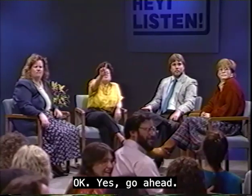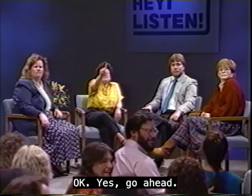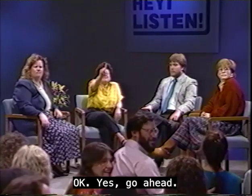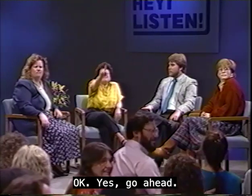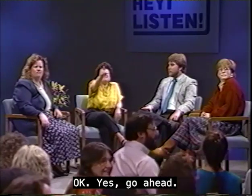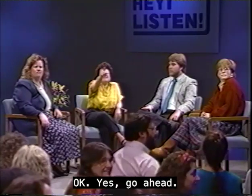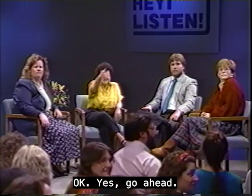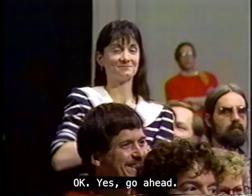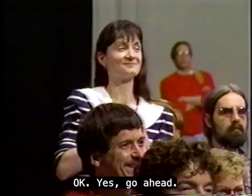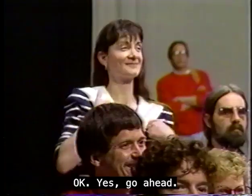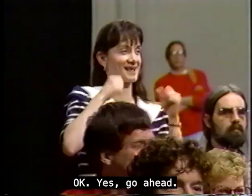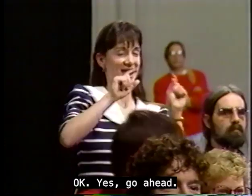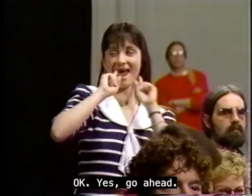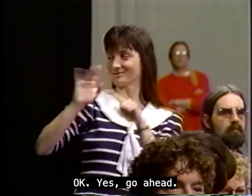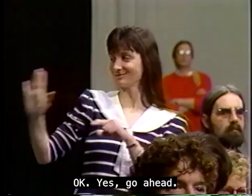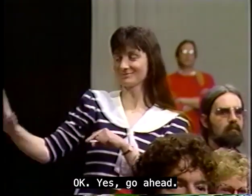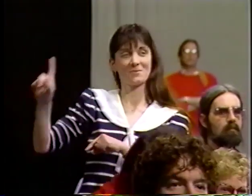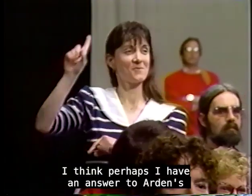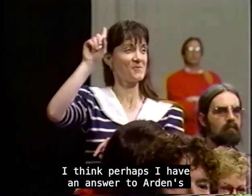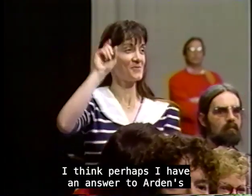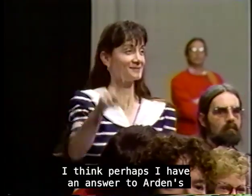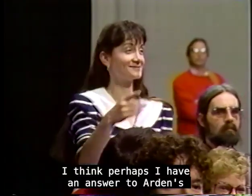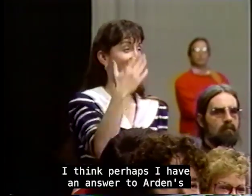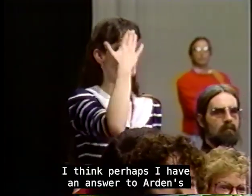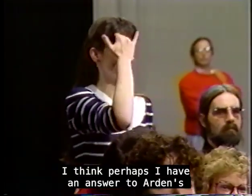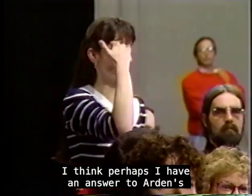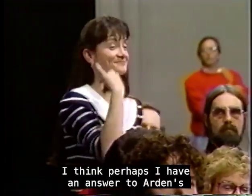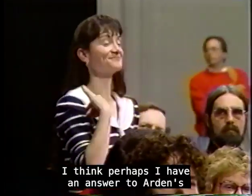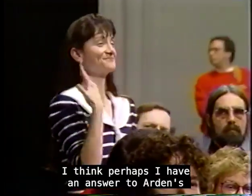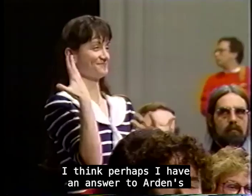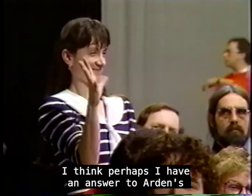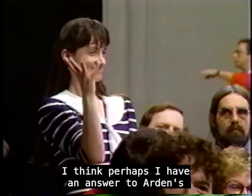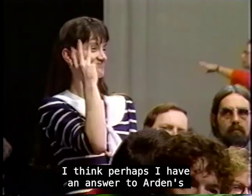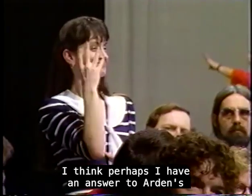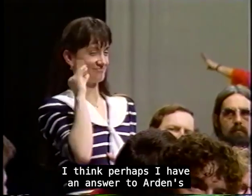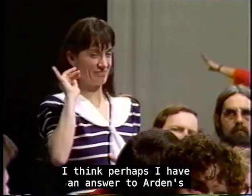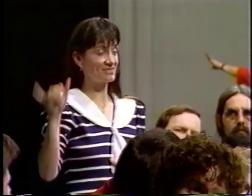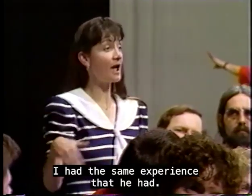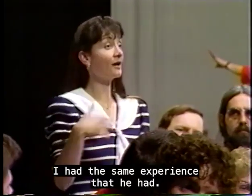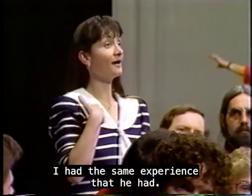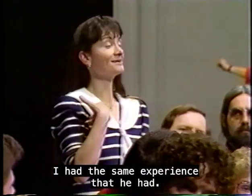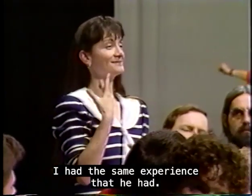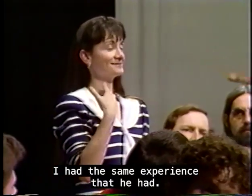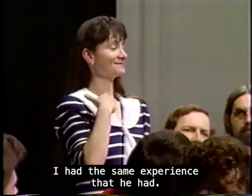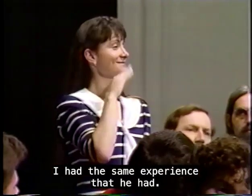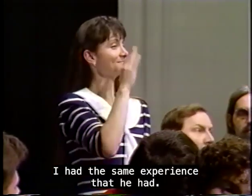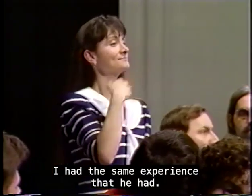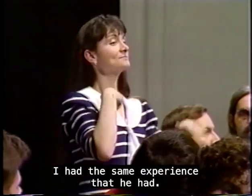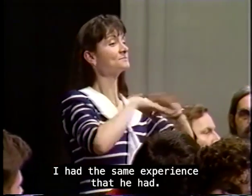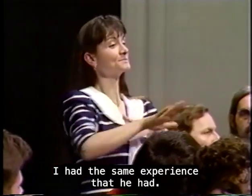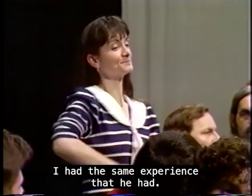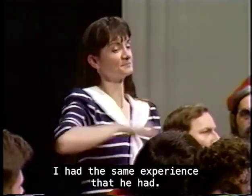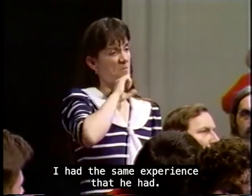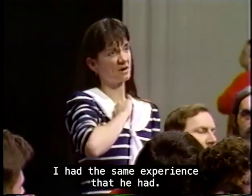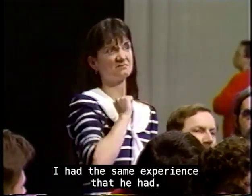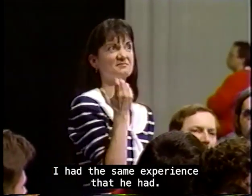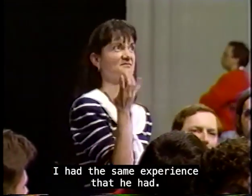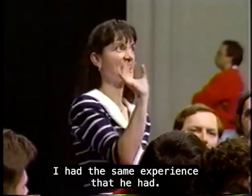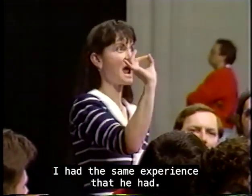Okay. Yes, go I think ahead. perhaps I have an answer Debbie. to Arden's question. I had the same experience that he had.